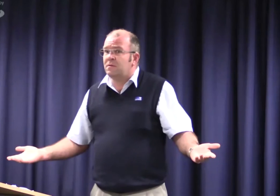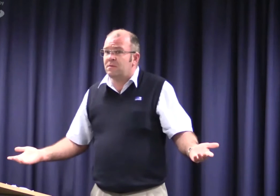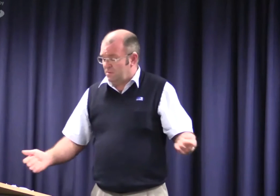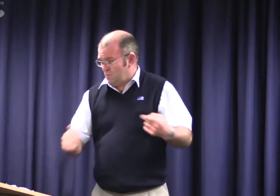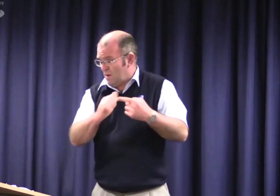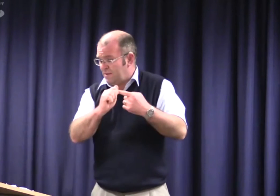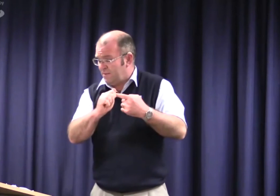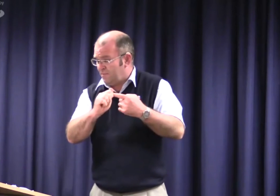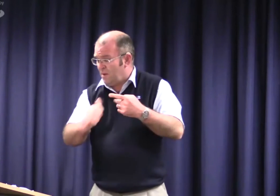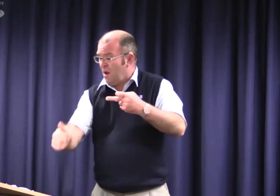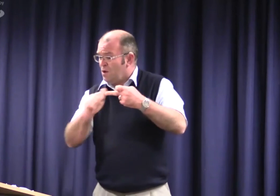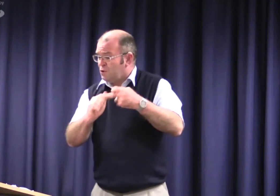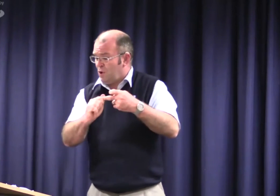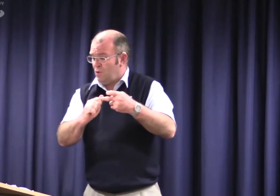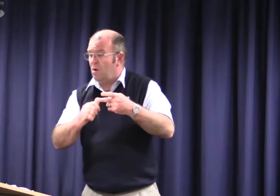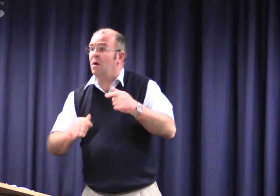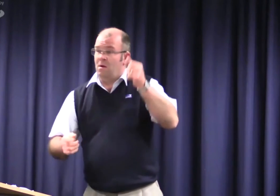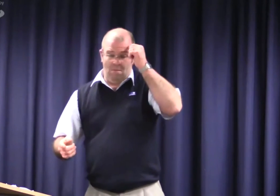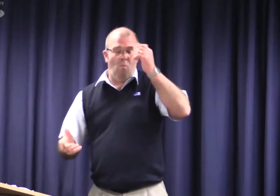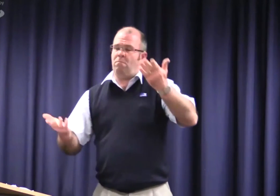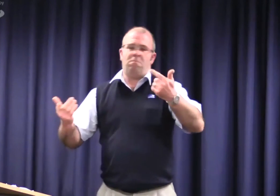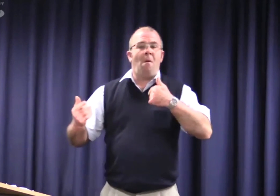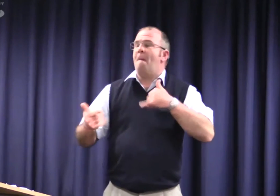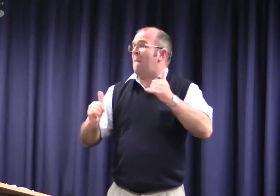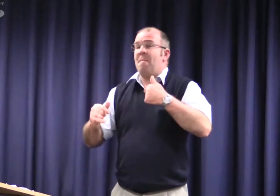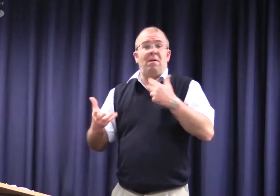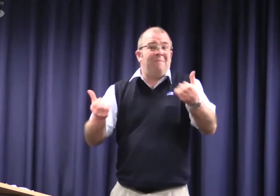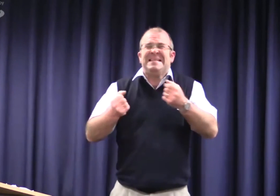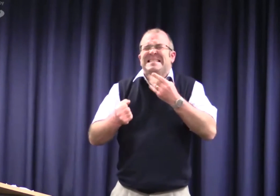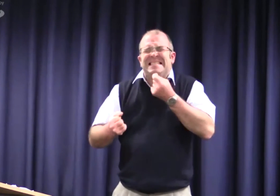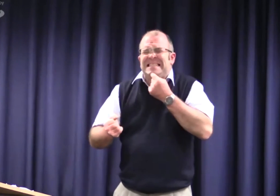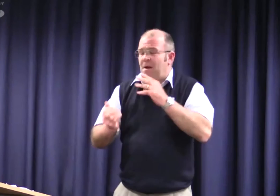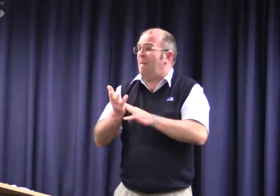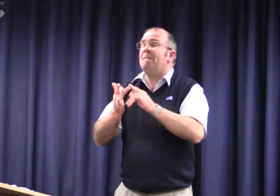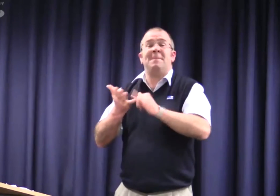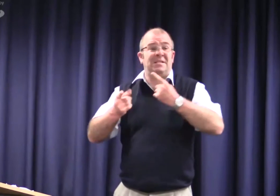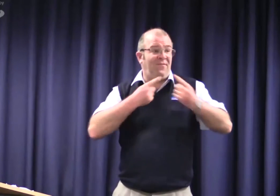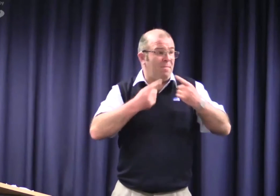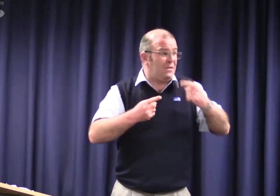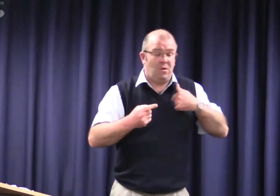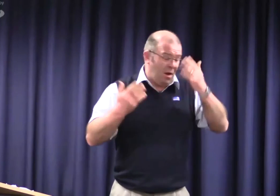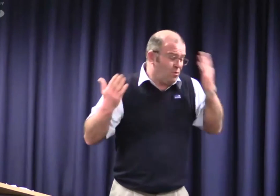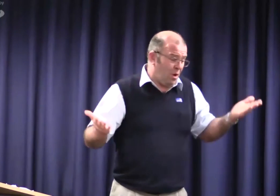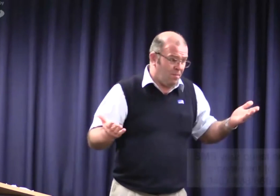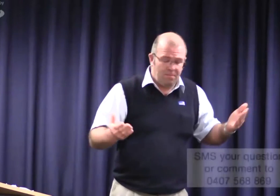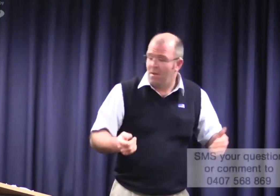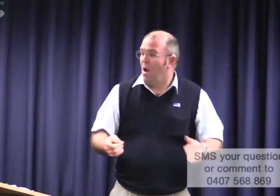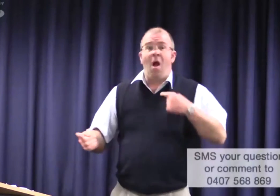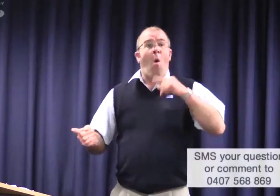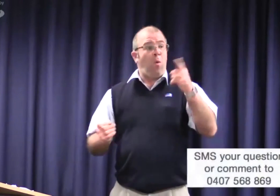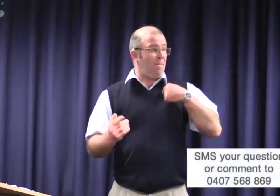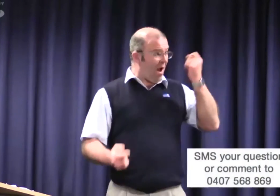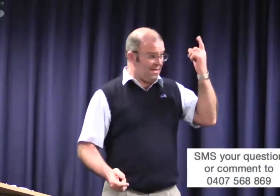Do I have to join NDIS? That'd be one question. What if I don't want to? And the second one would be, maybe